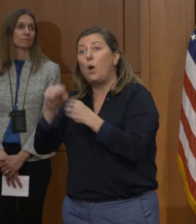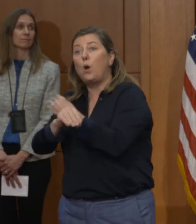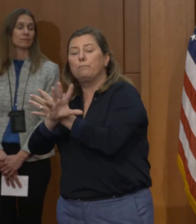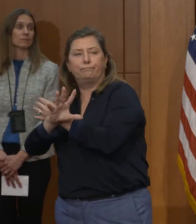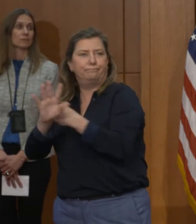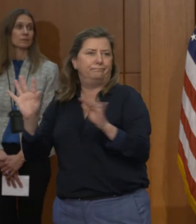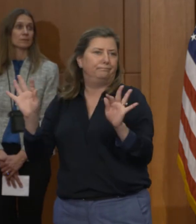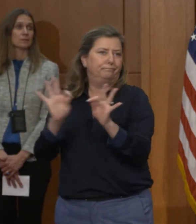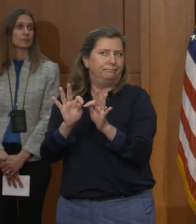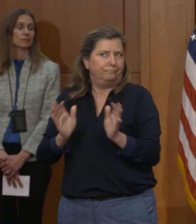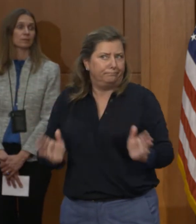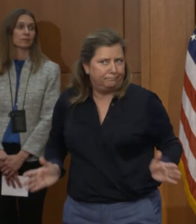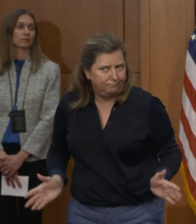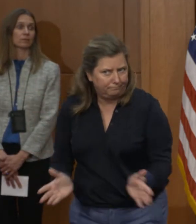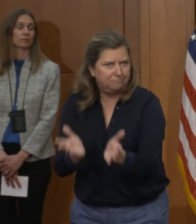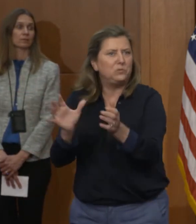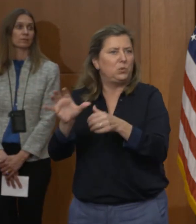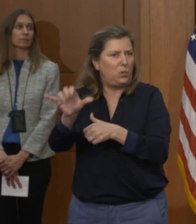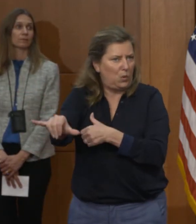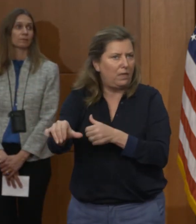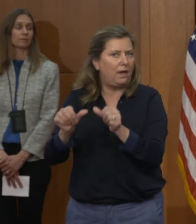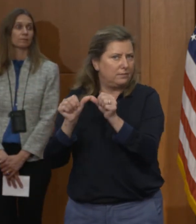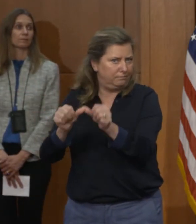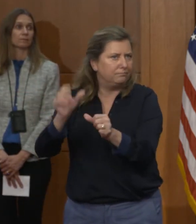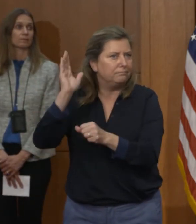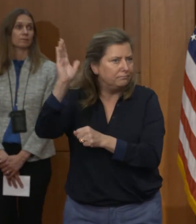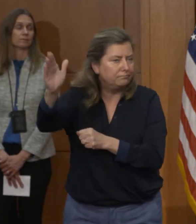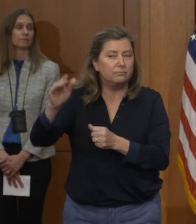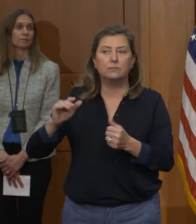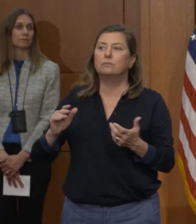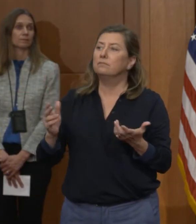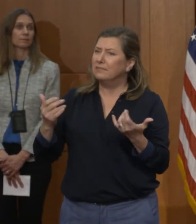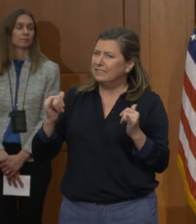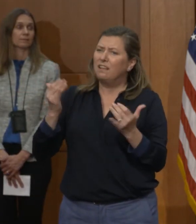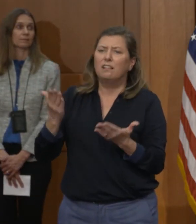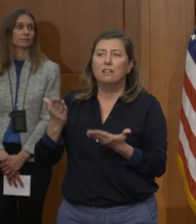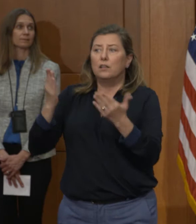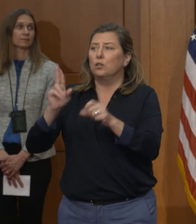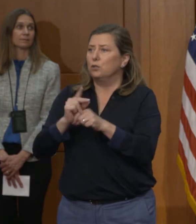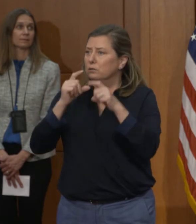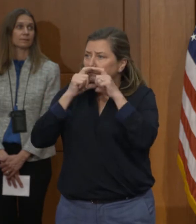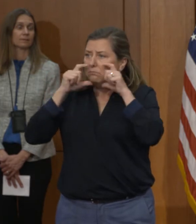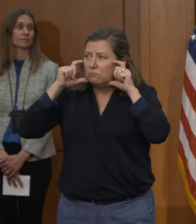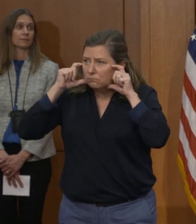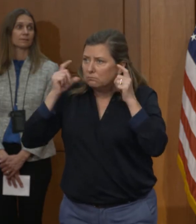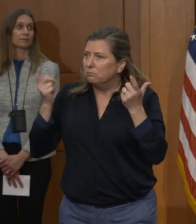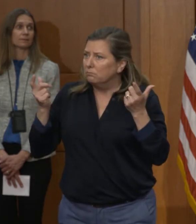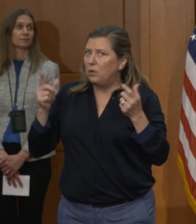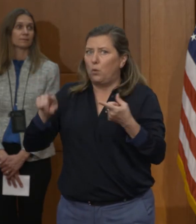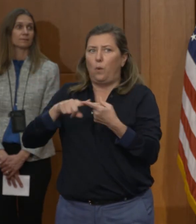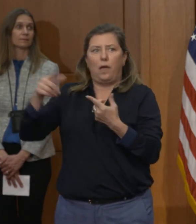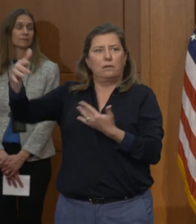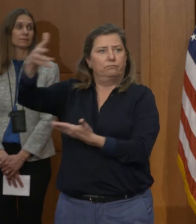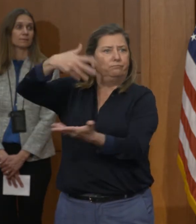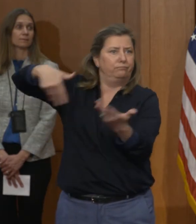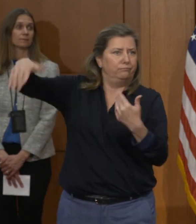be encouraged and will also continue. We will still recommend face coverings in the public.